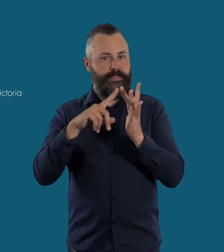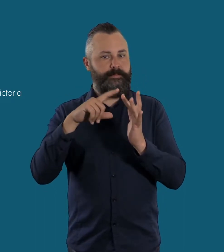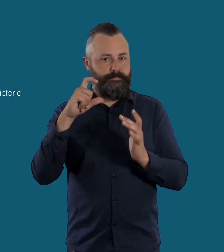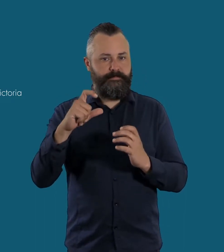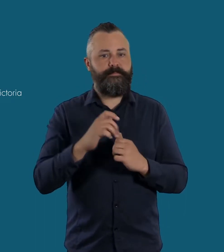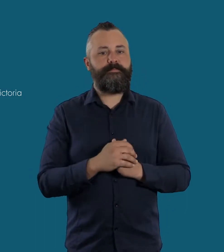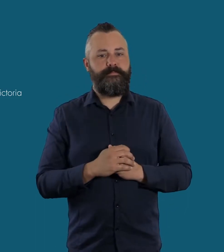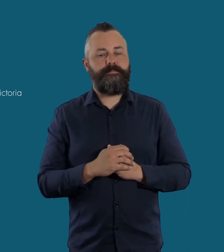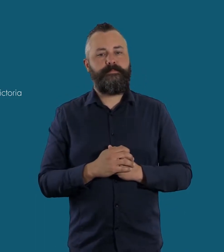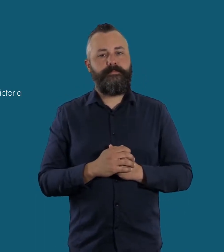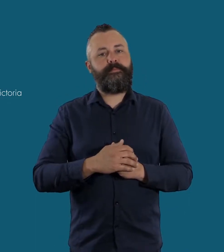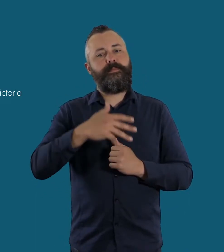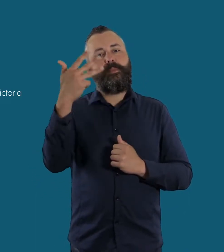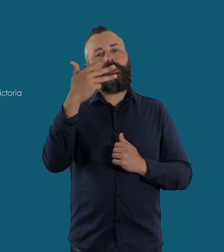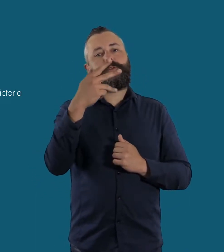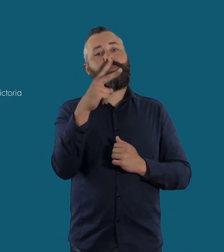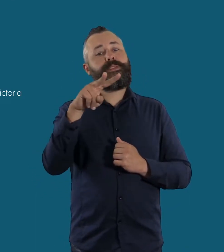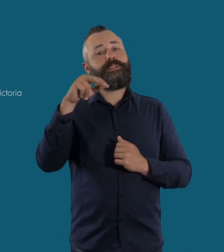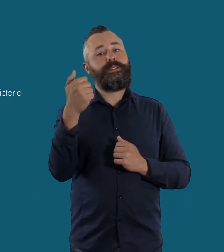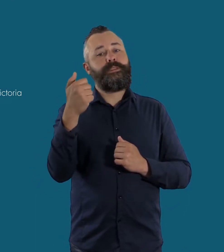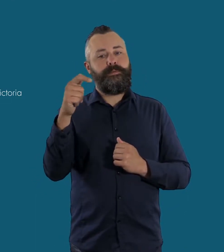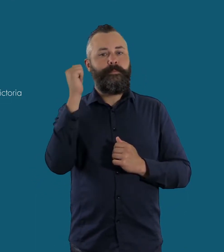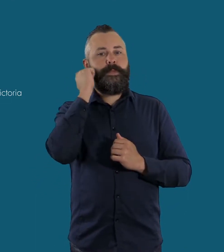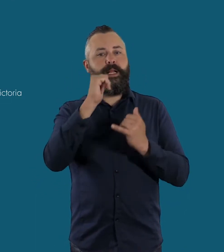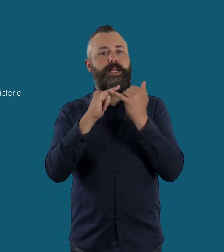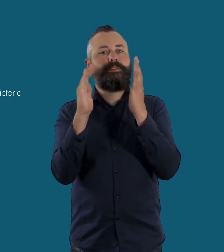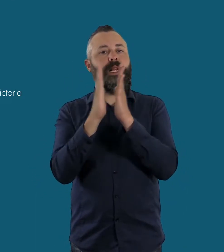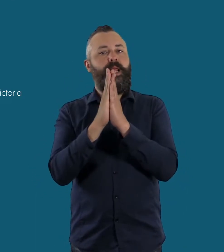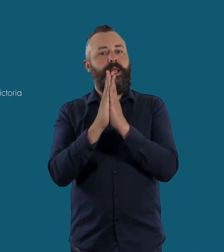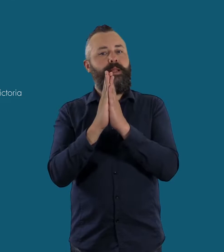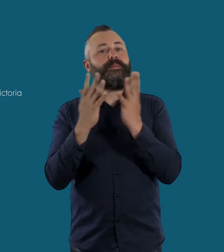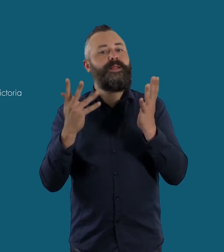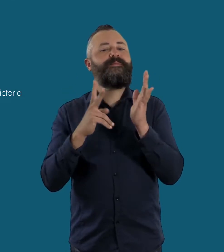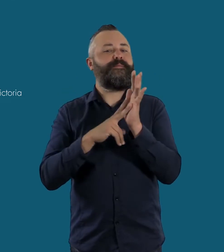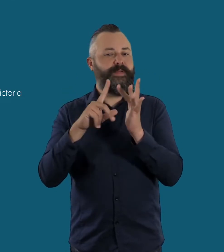the 1926 Black Sunday Victoria event,